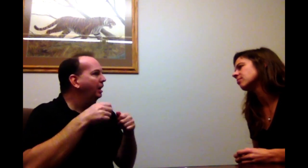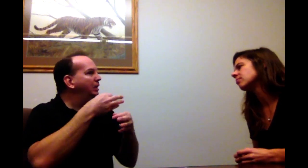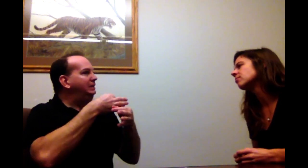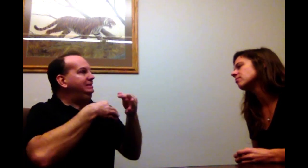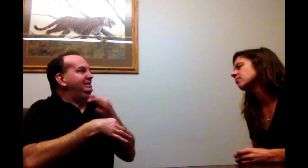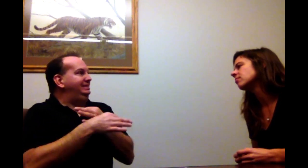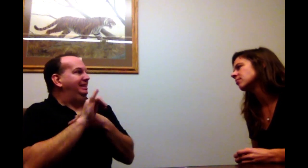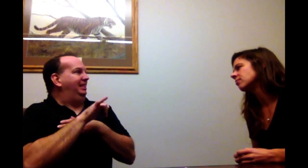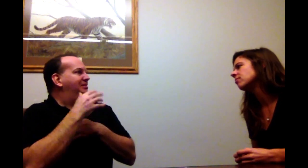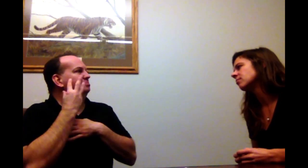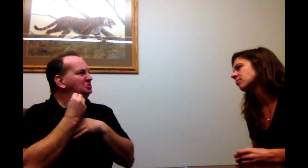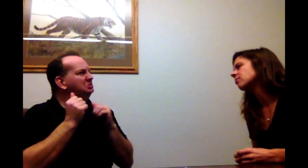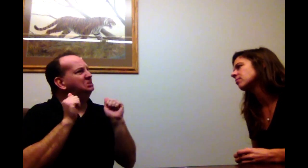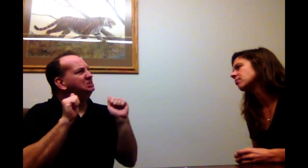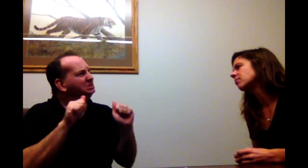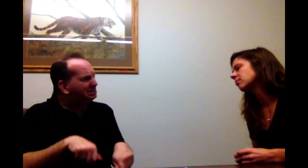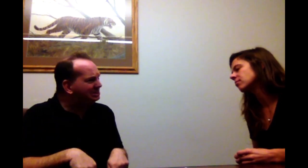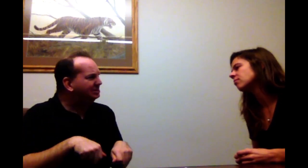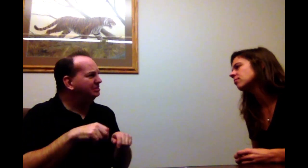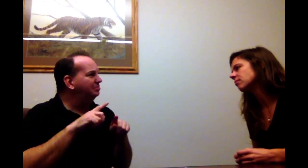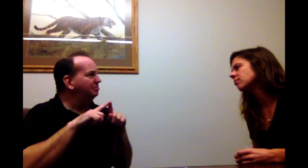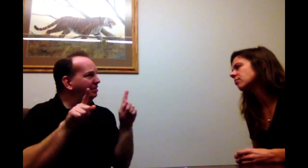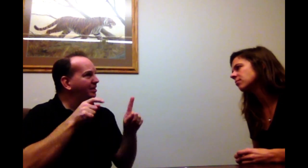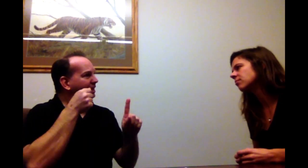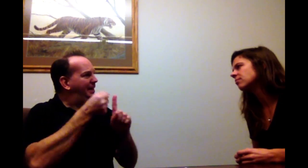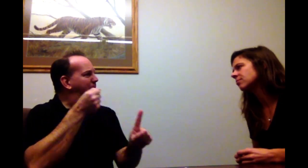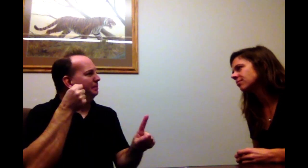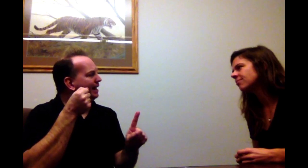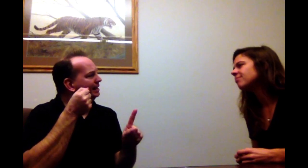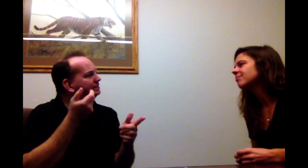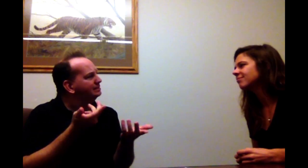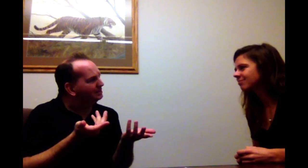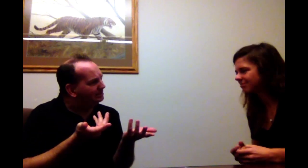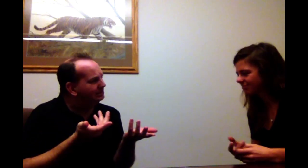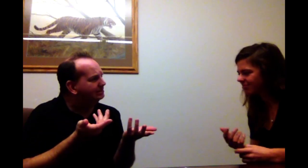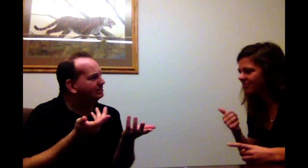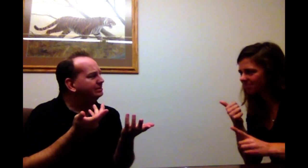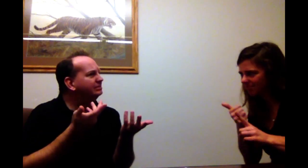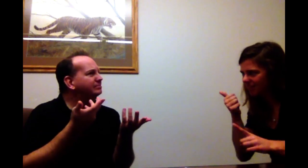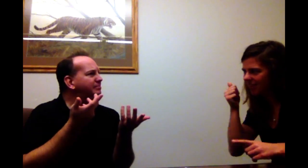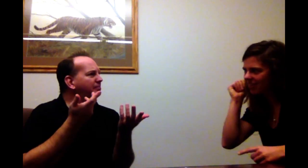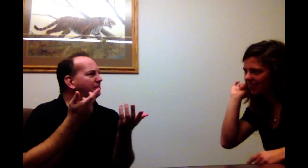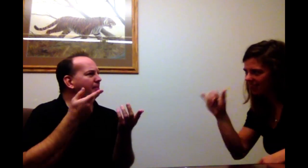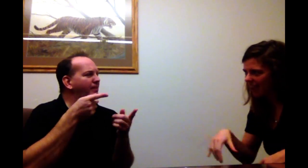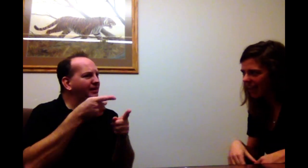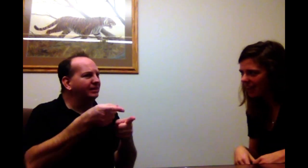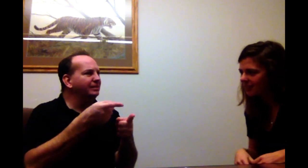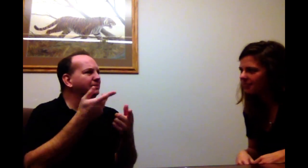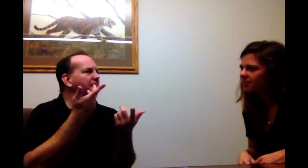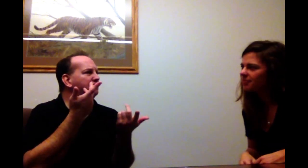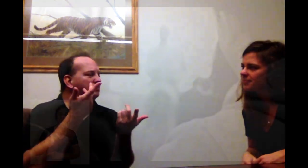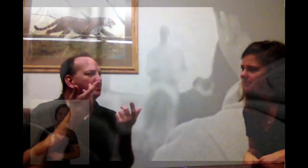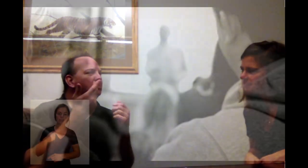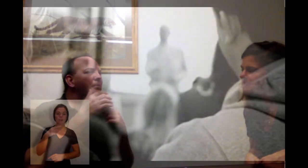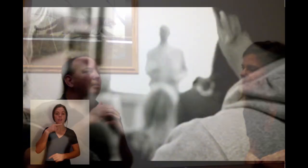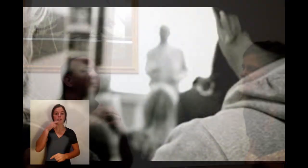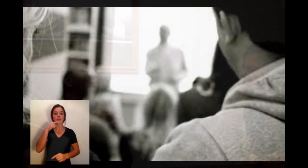different things they can to substitute for that experience, but does it have the same impact? A